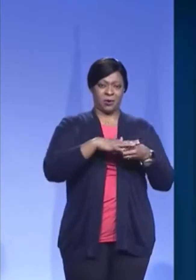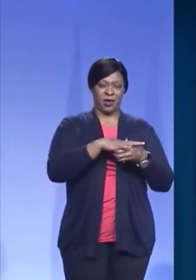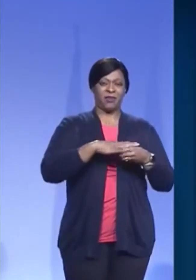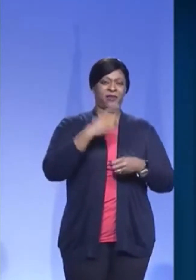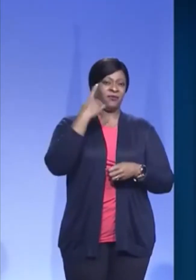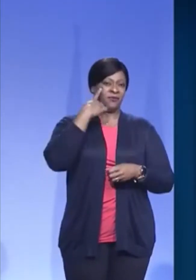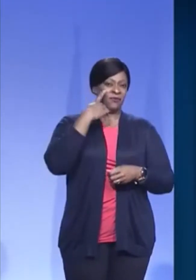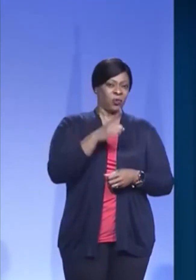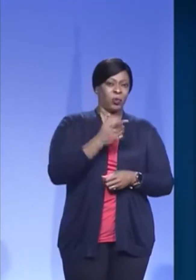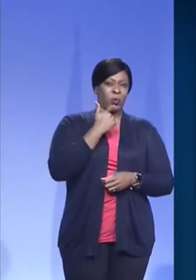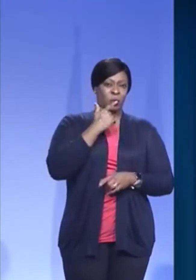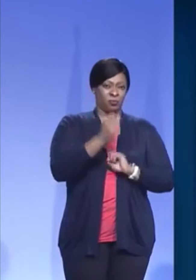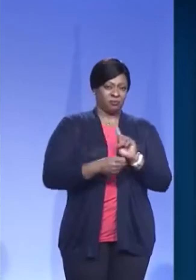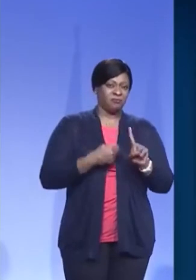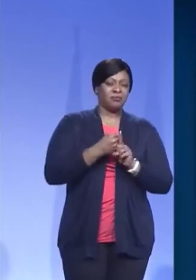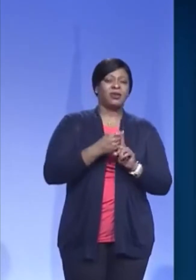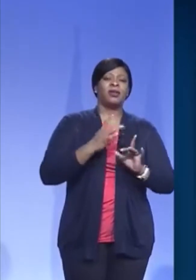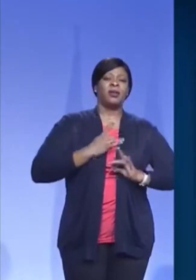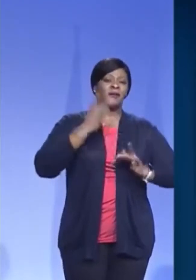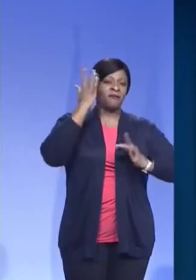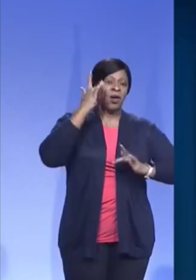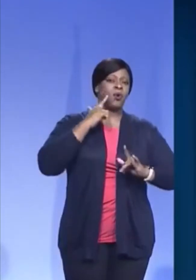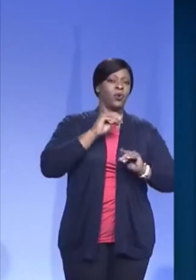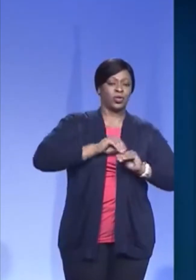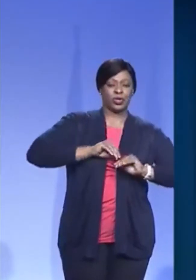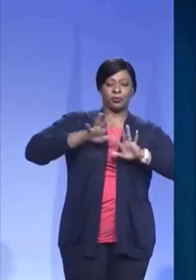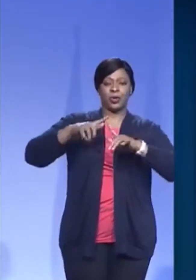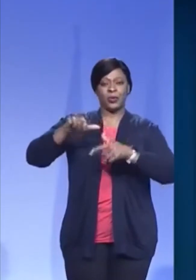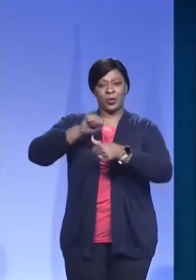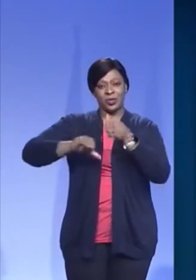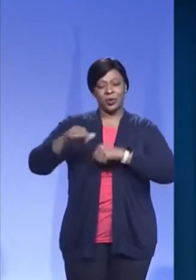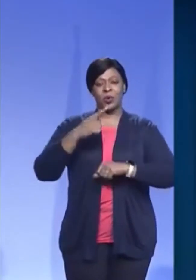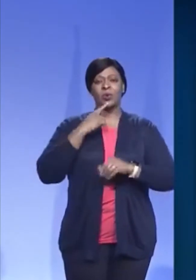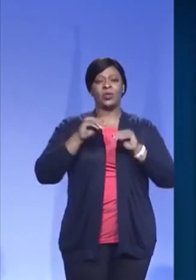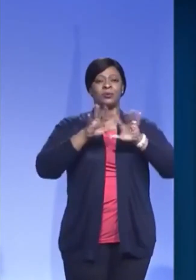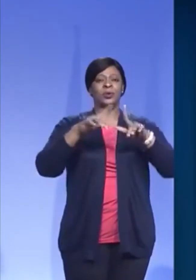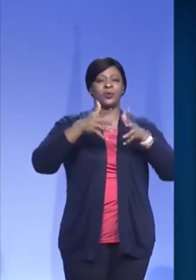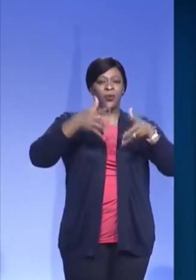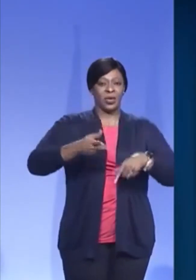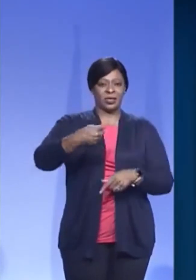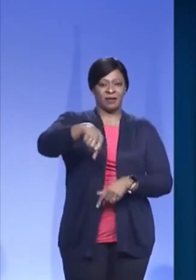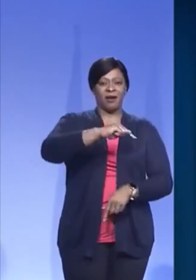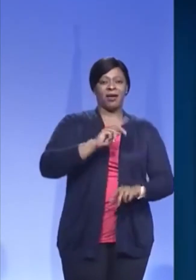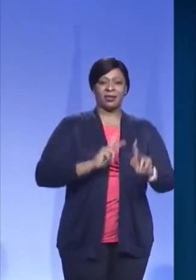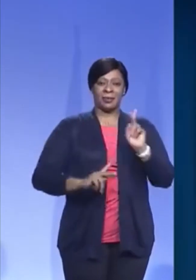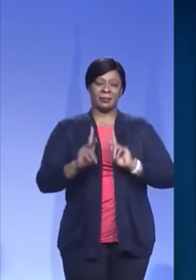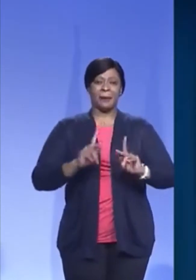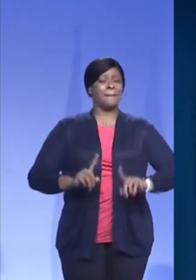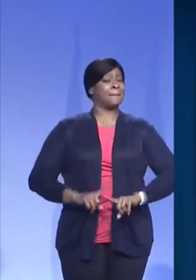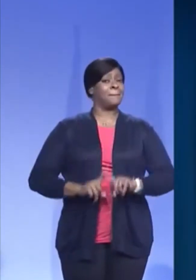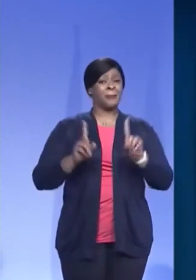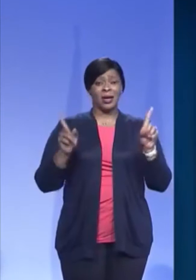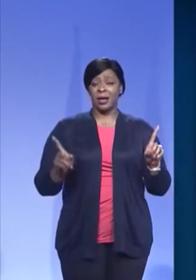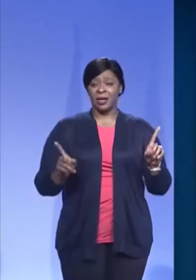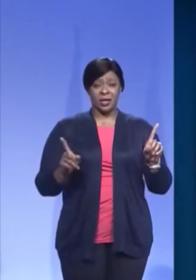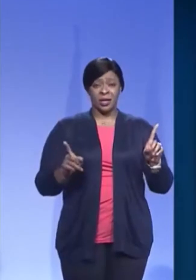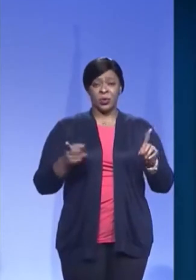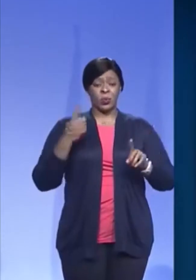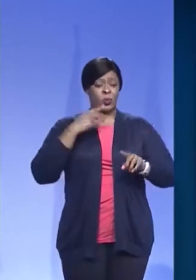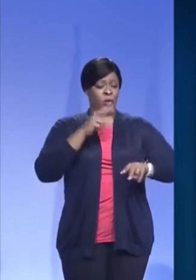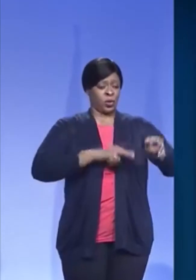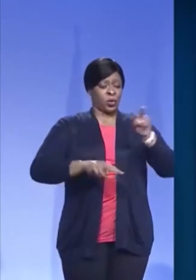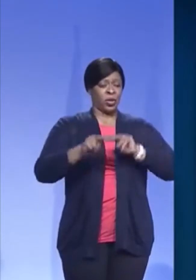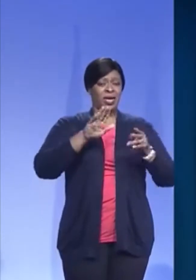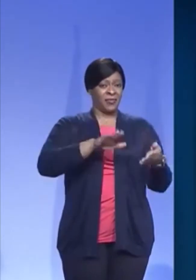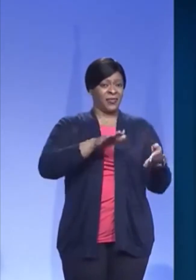for who's got the virus and who's giving it to each other and to the rest of us. But when we look at the